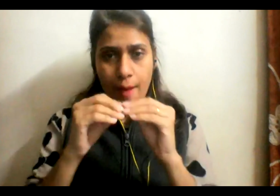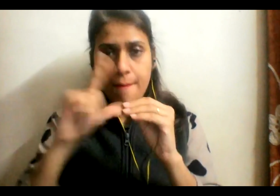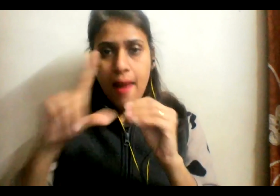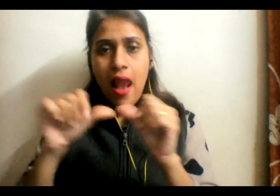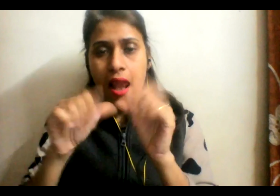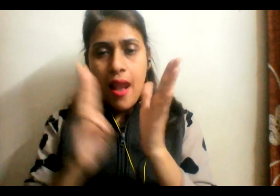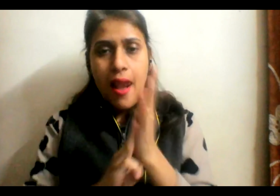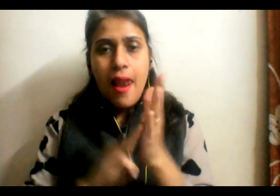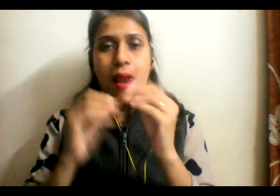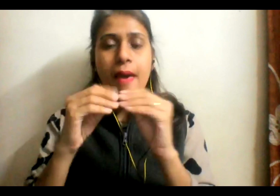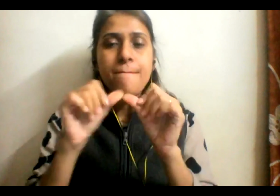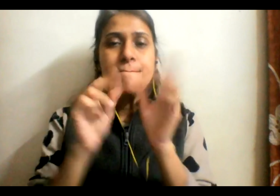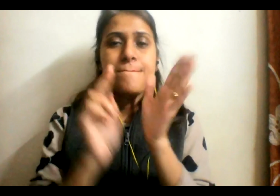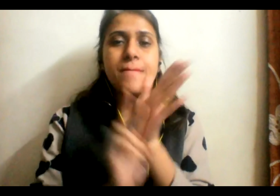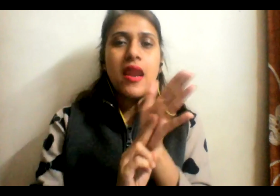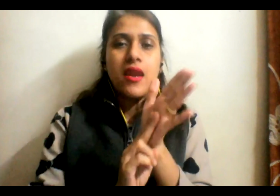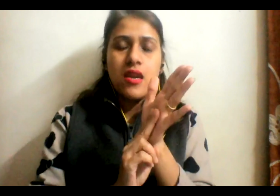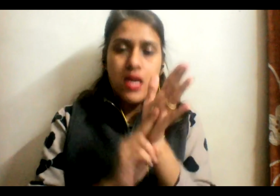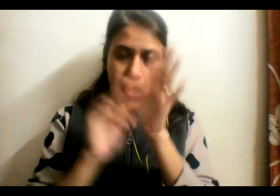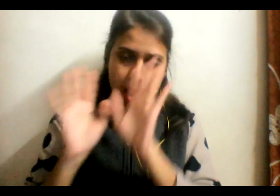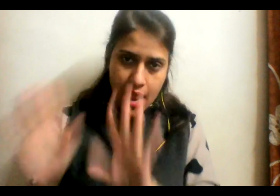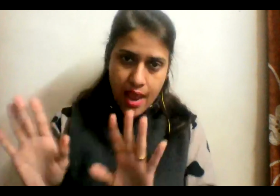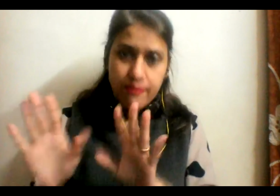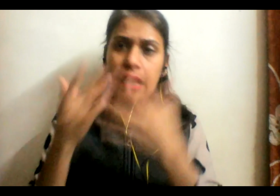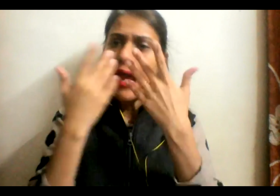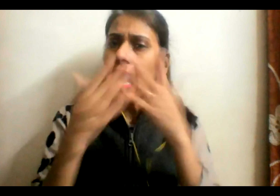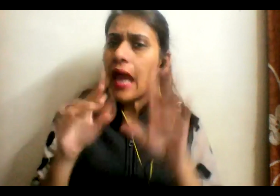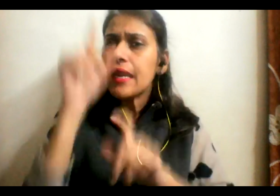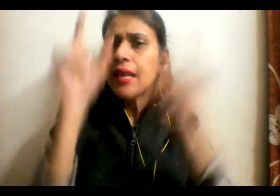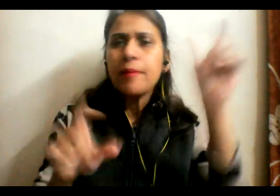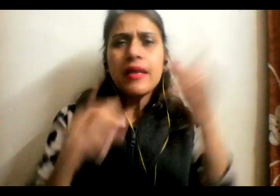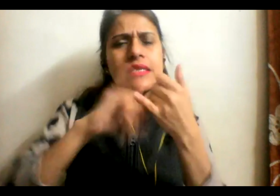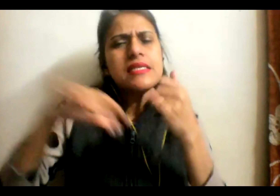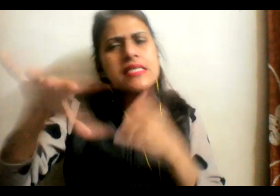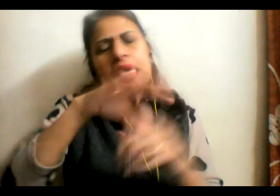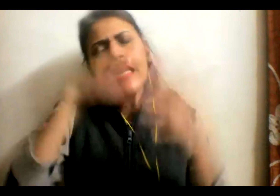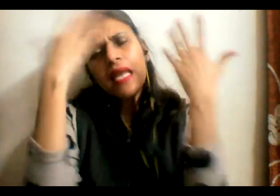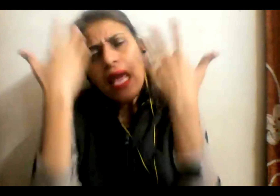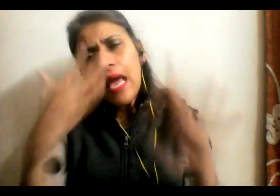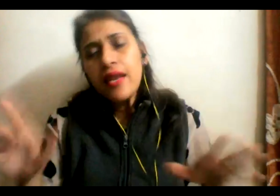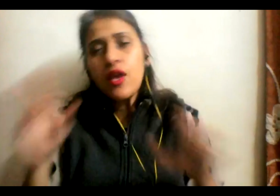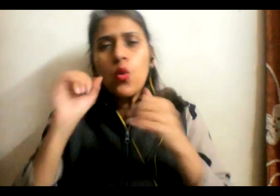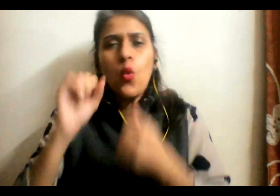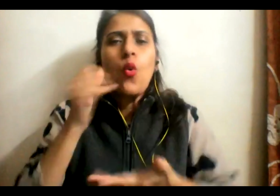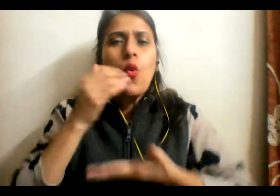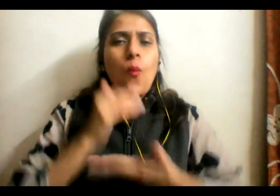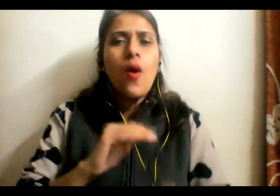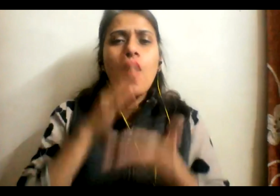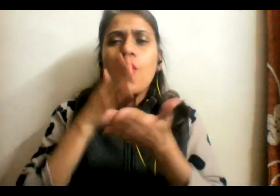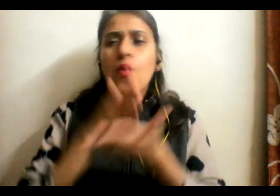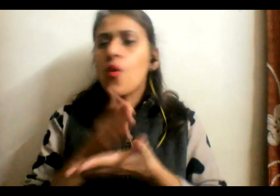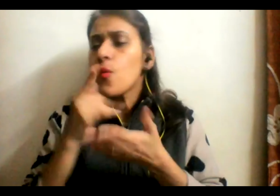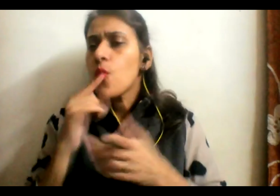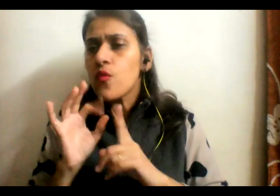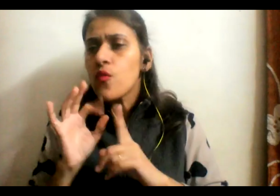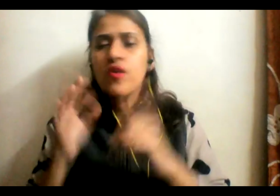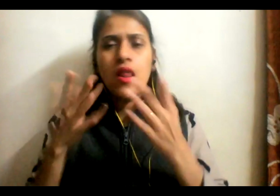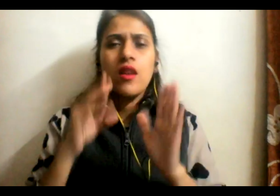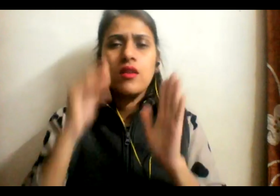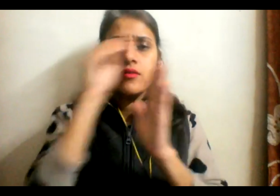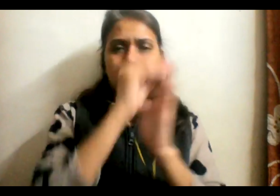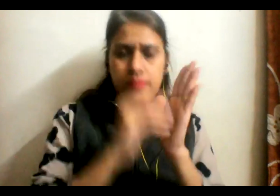of India can register, and his data will be shared with the nearest hospital, government hospital, where he'll